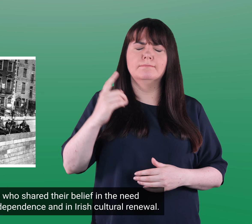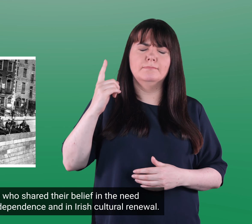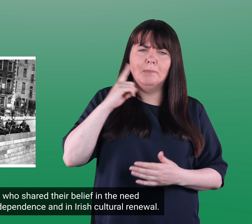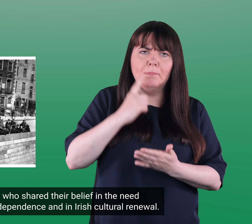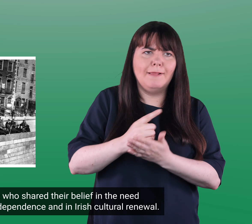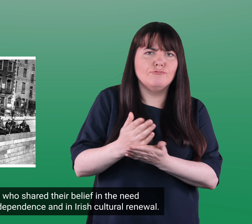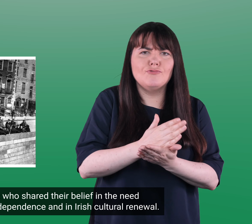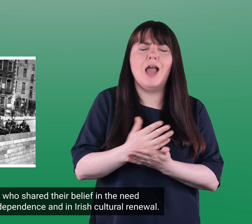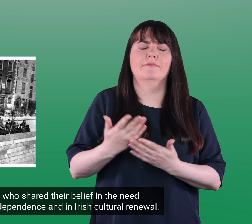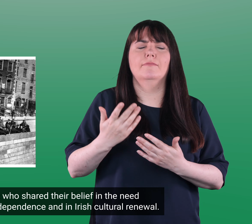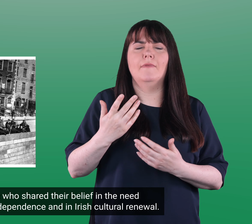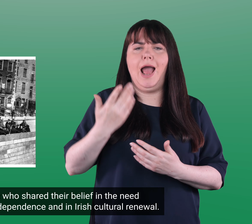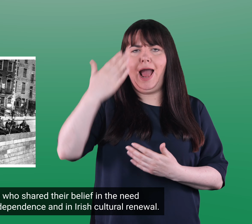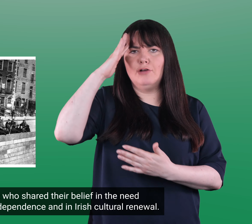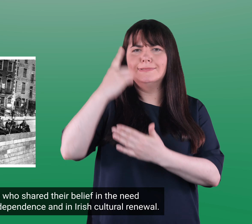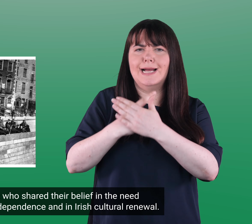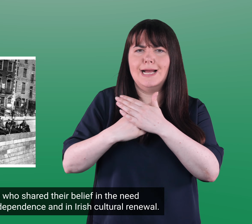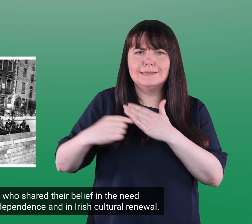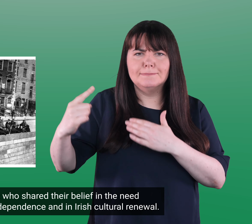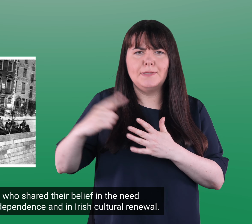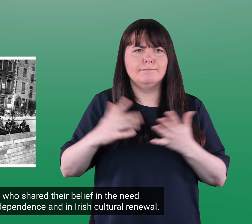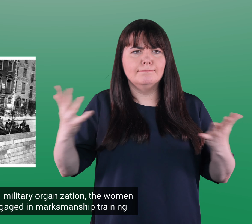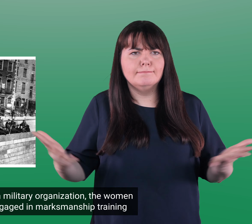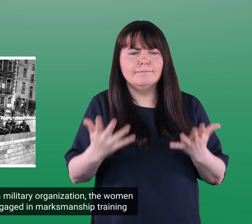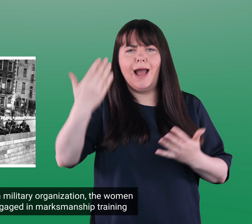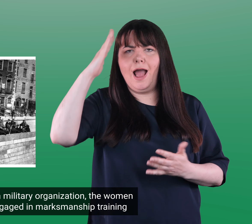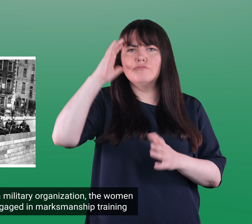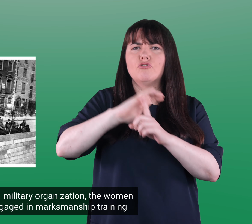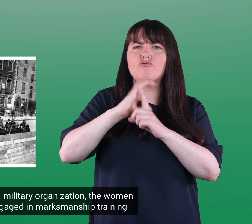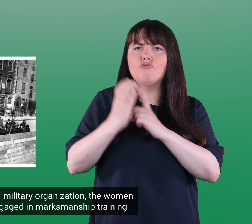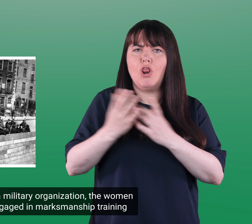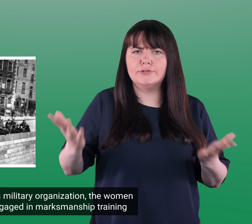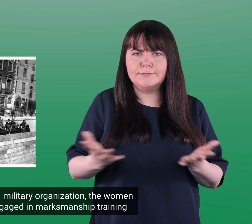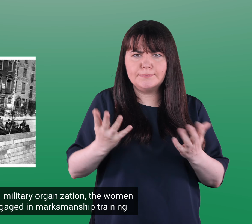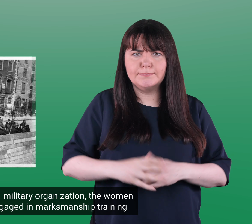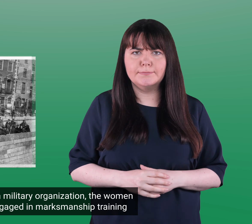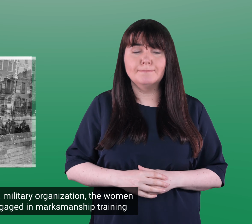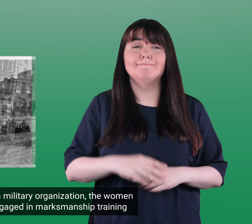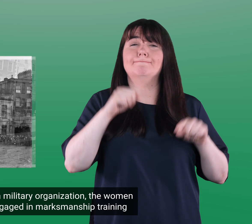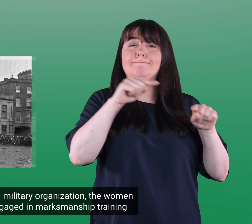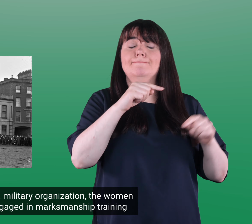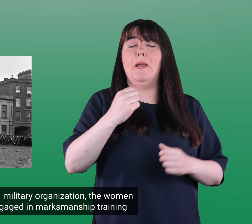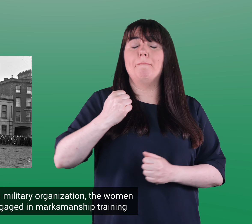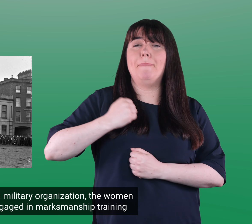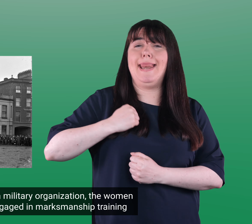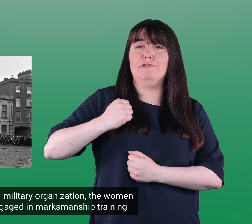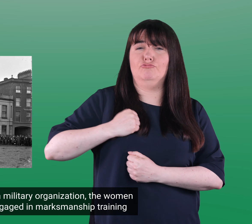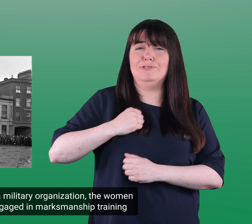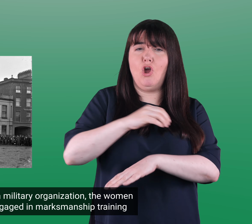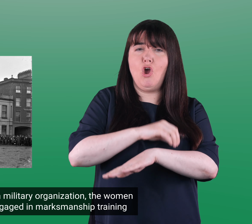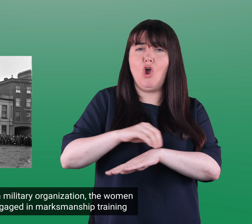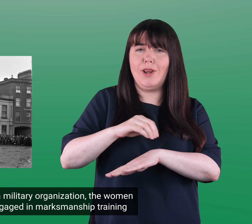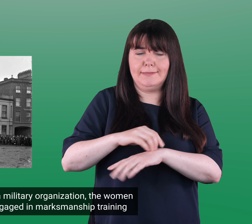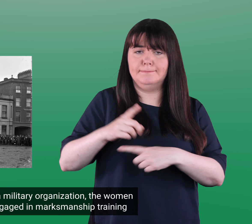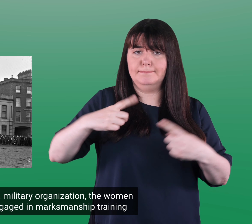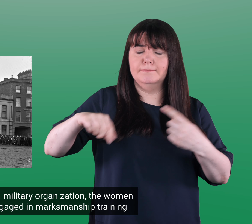in Irish cultural renewal. As a military organisation, the women engaged in marksmanship